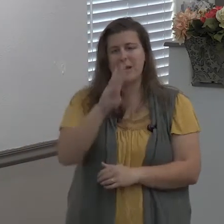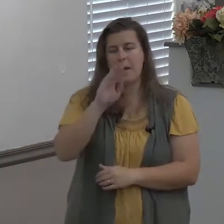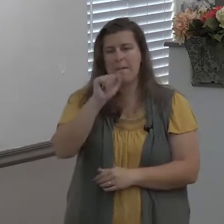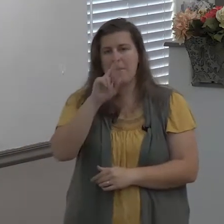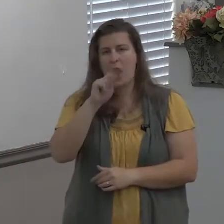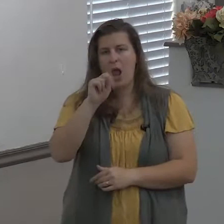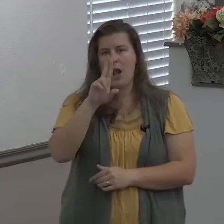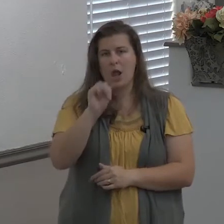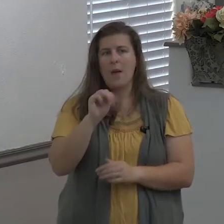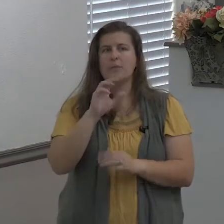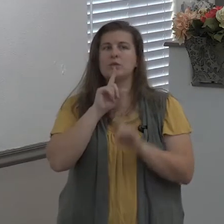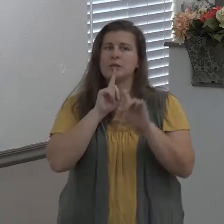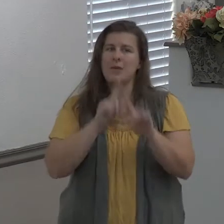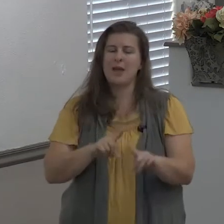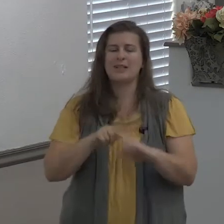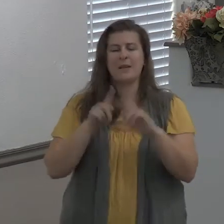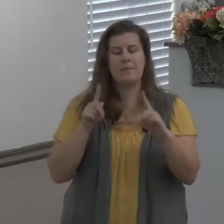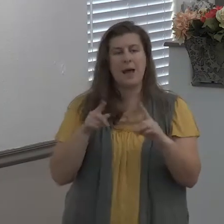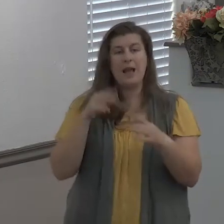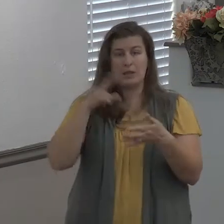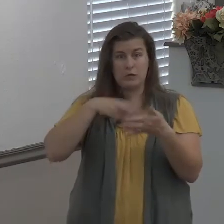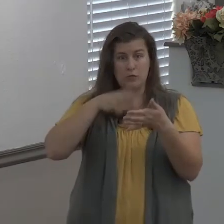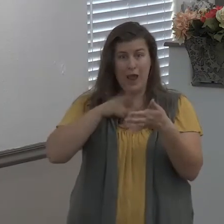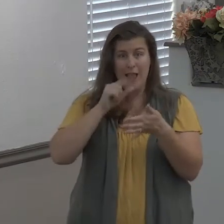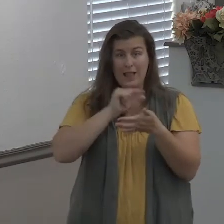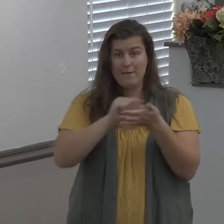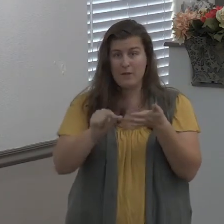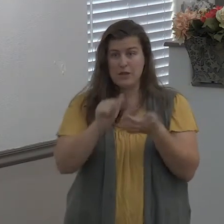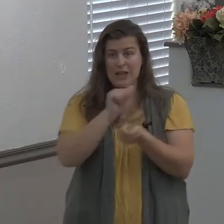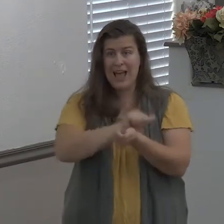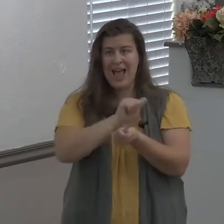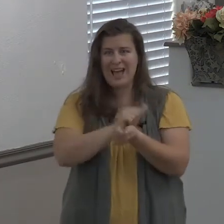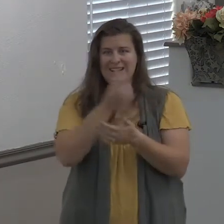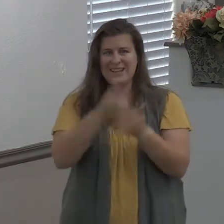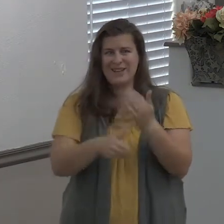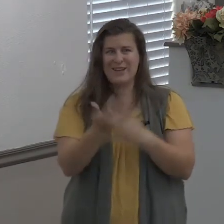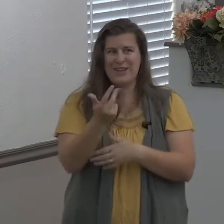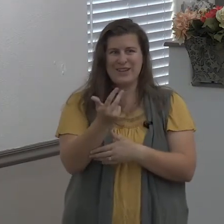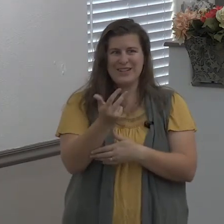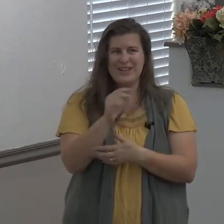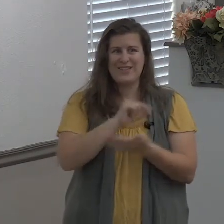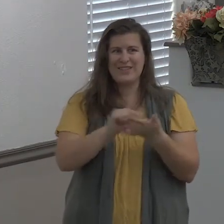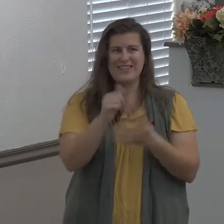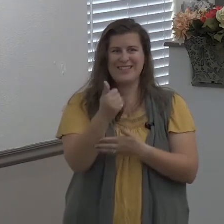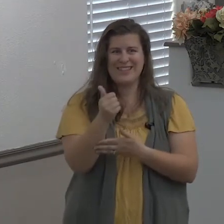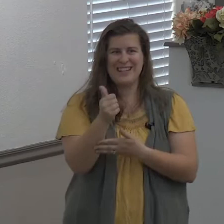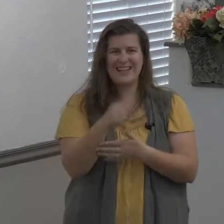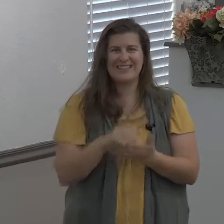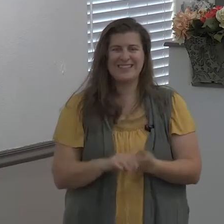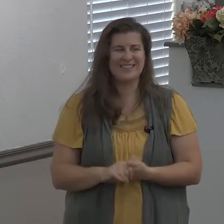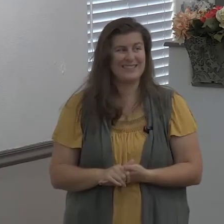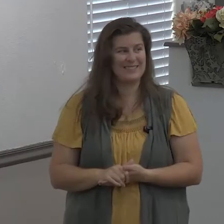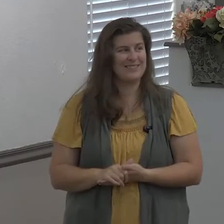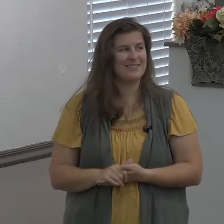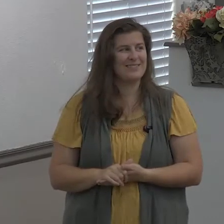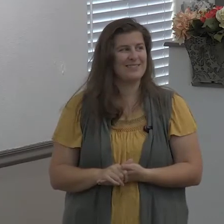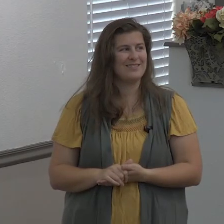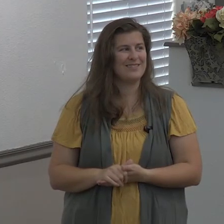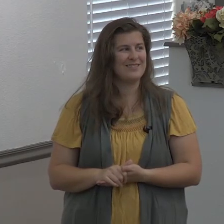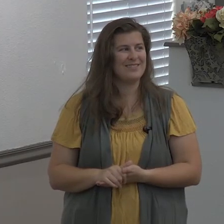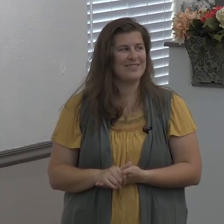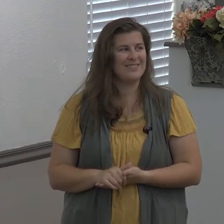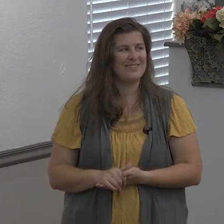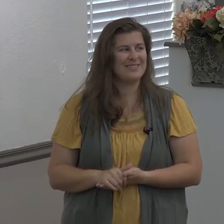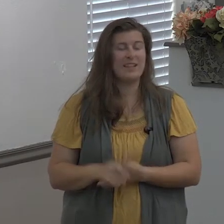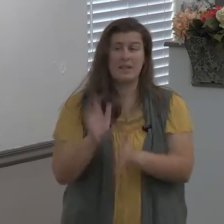No one knows how Mr. Barnum reacted to this. It was not recorded. But if he looked up Acts 13 and verse